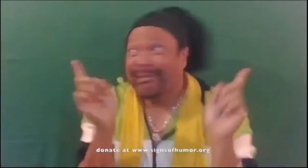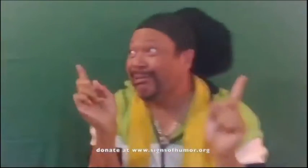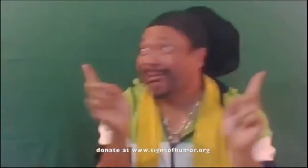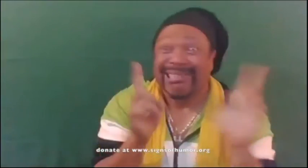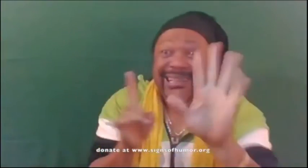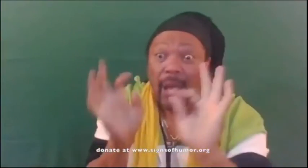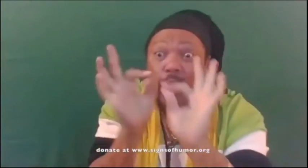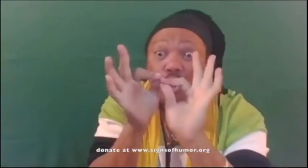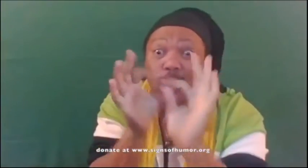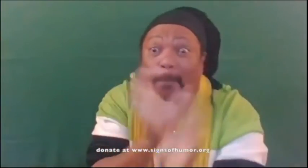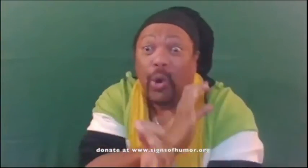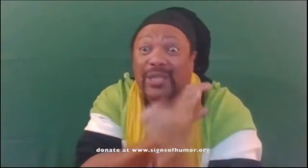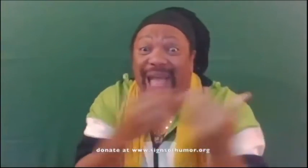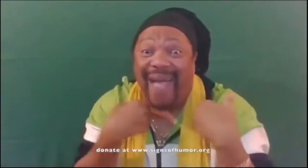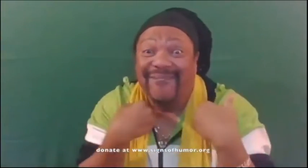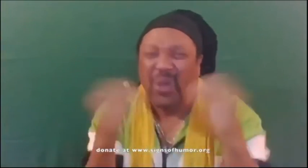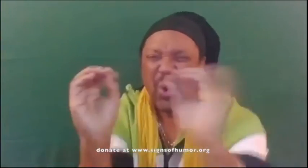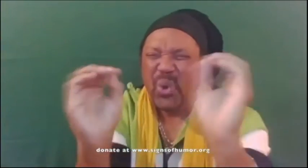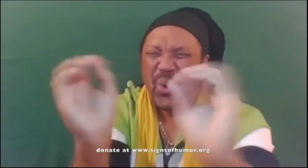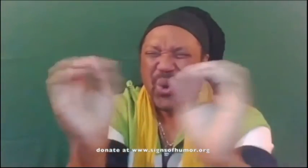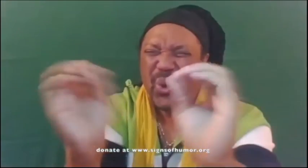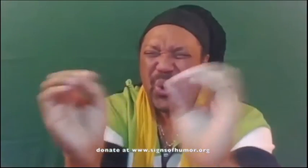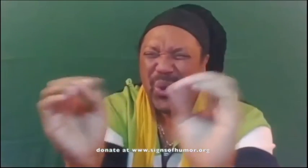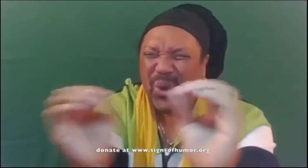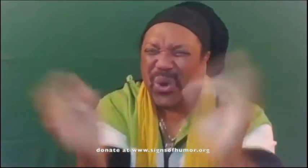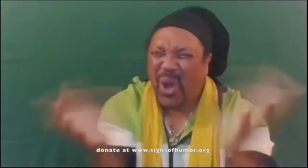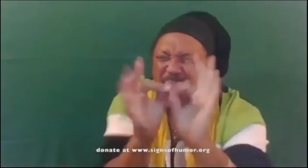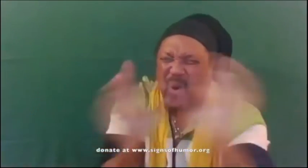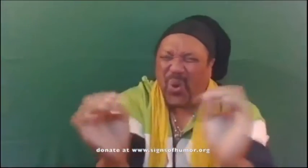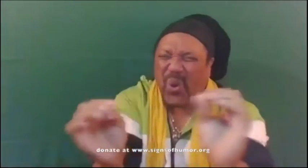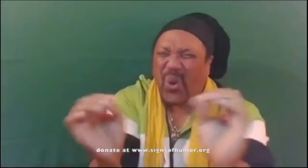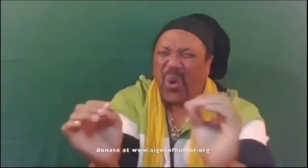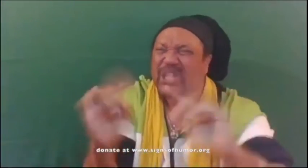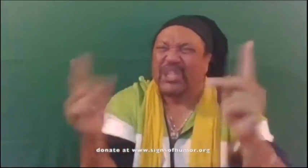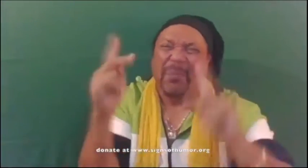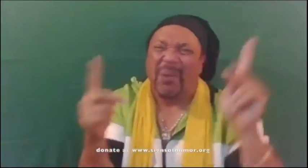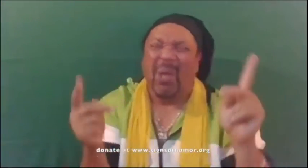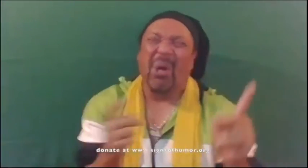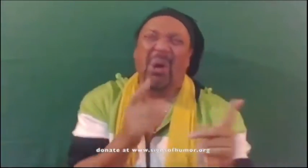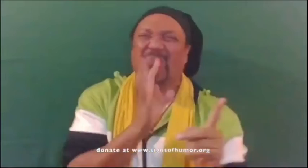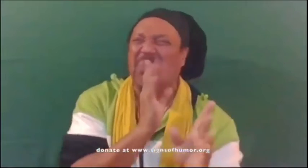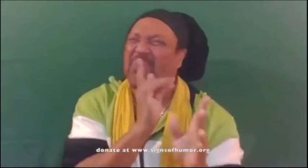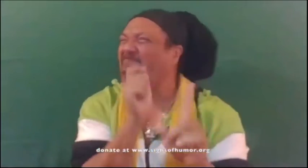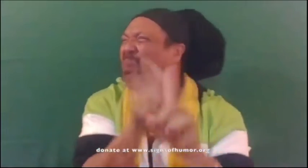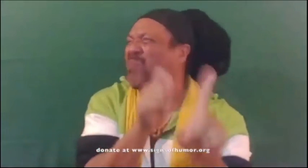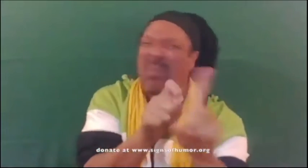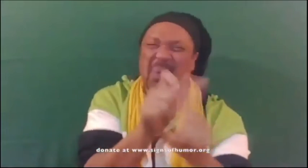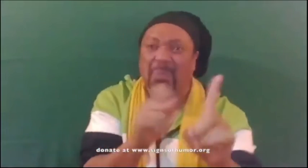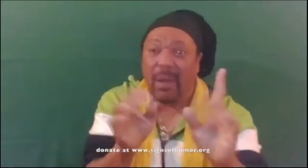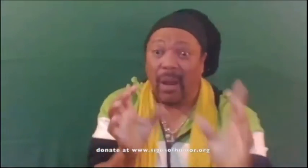we get paranoid because interpreters be hating on other interpreters, don't worry about them. Don't worry about what they're gonna say at the interpreter table at y'all's